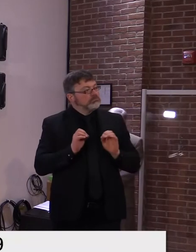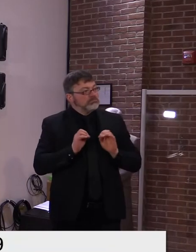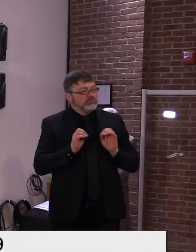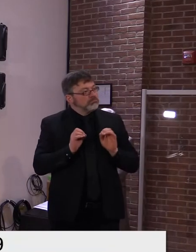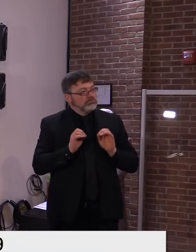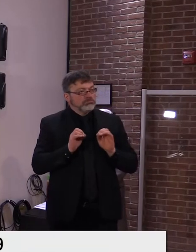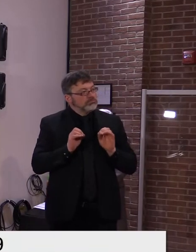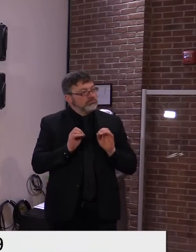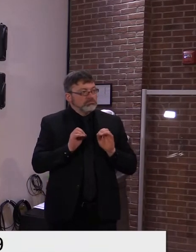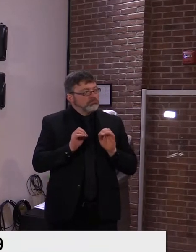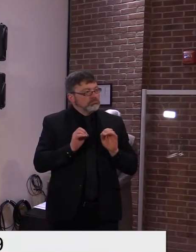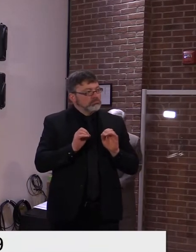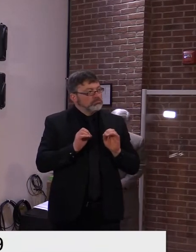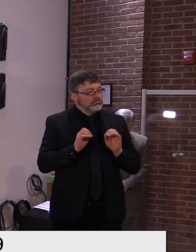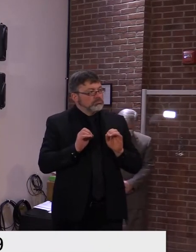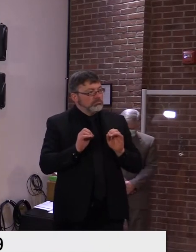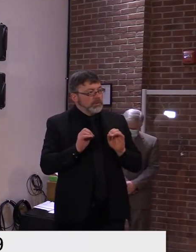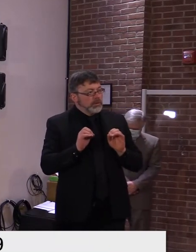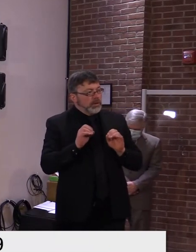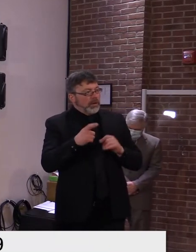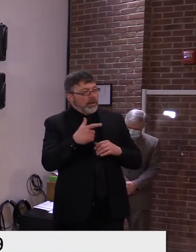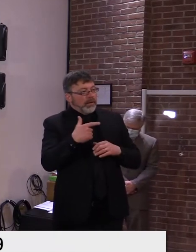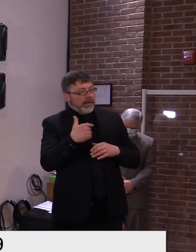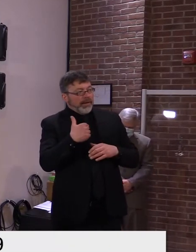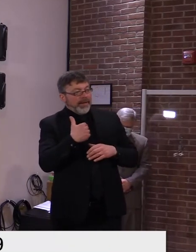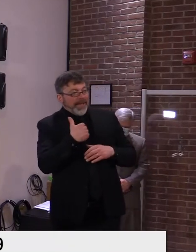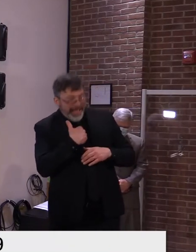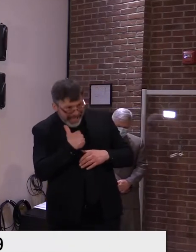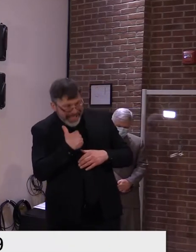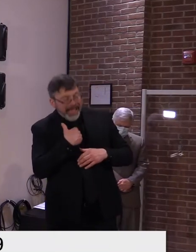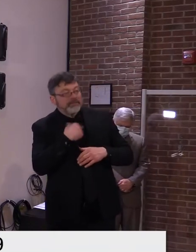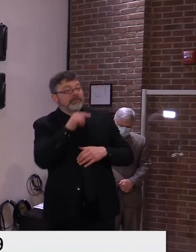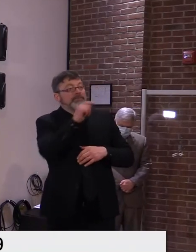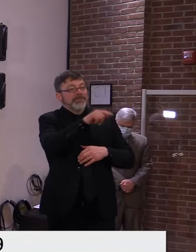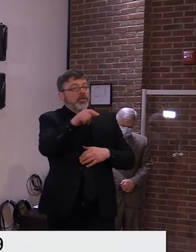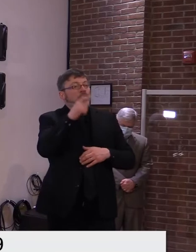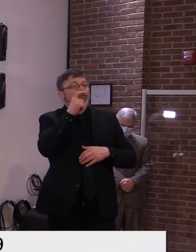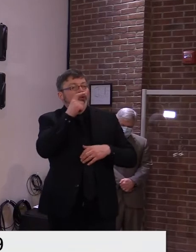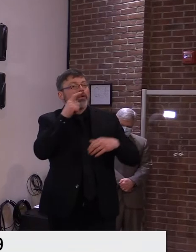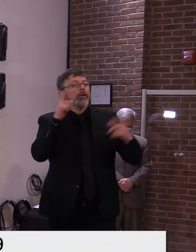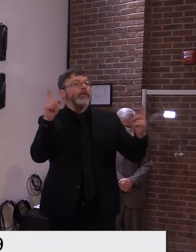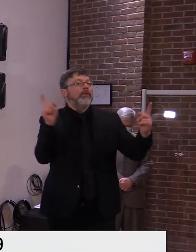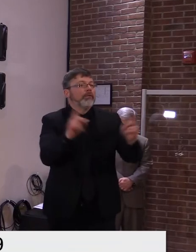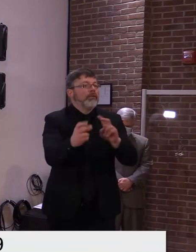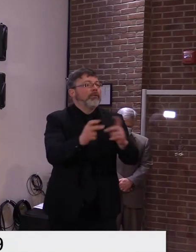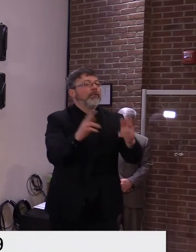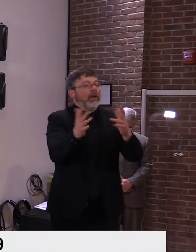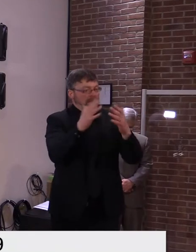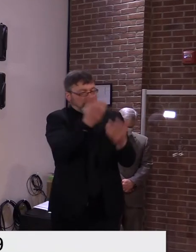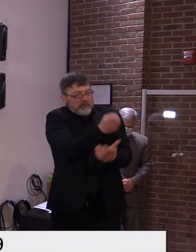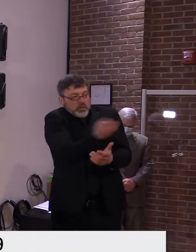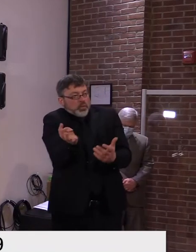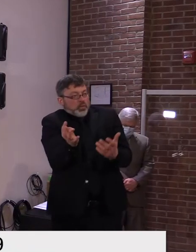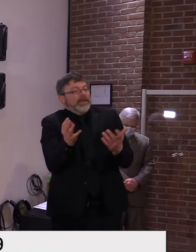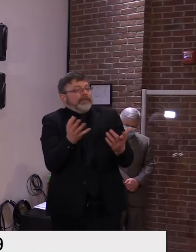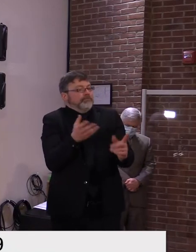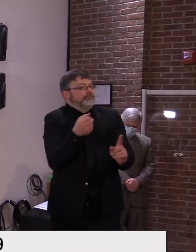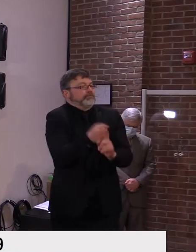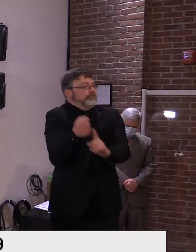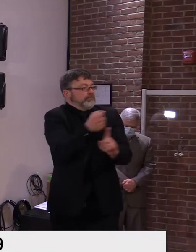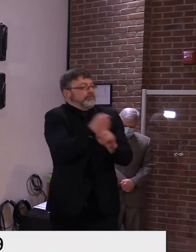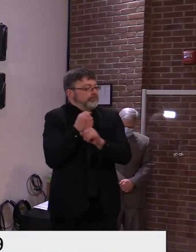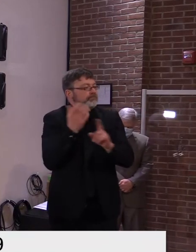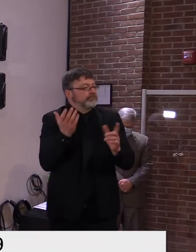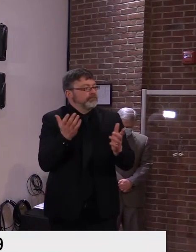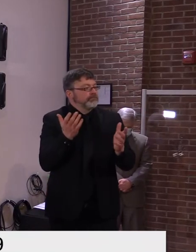with gatherings. But what we're seeing in our cases isn't really reflective of people abusing the privileges,